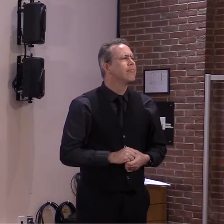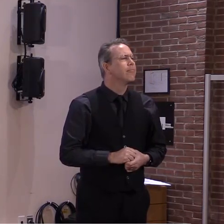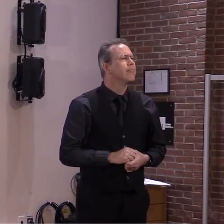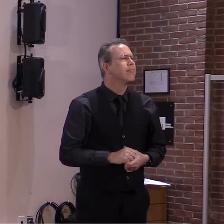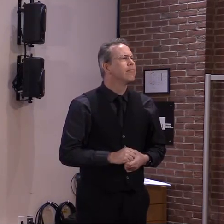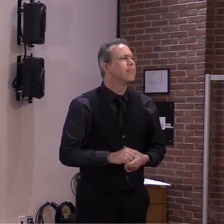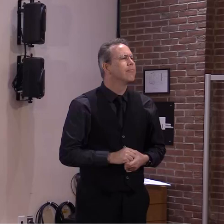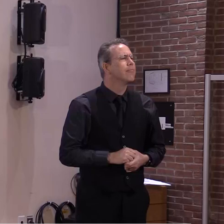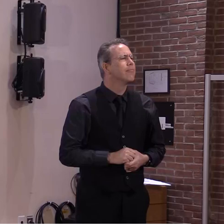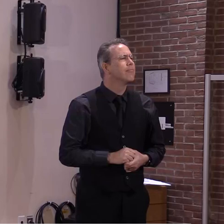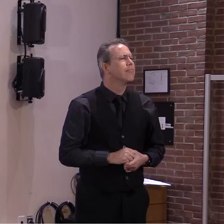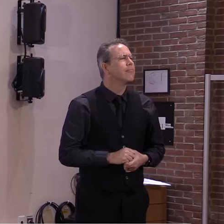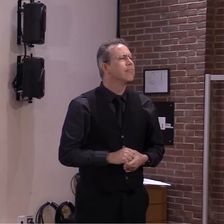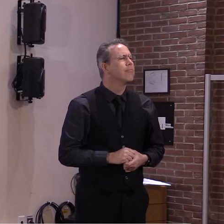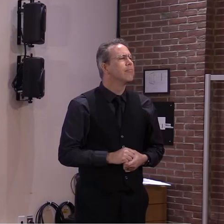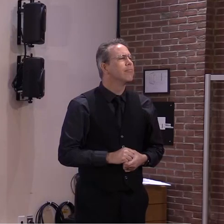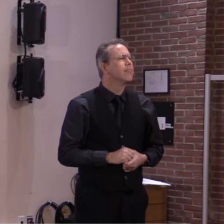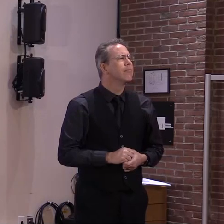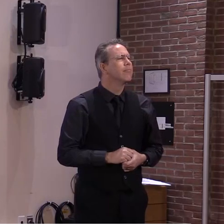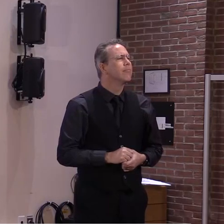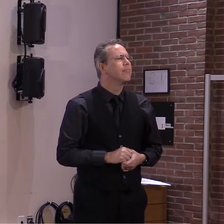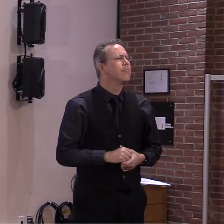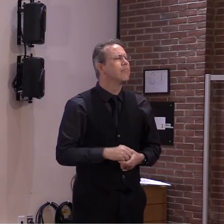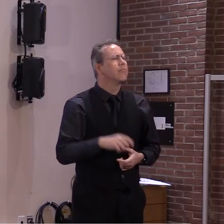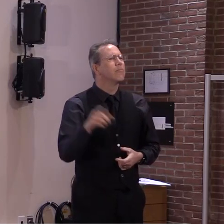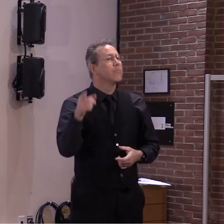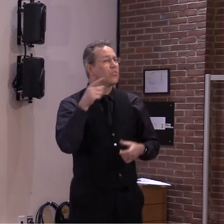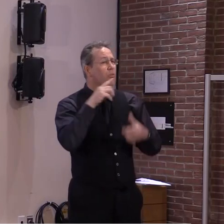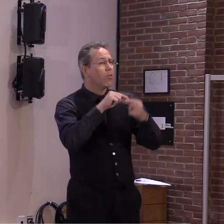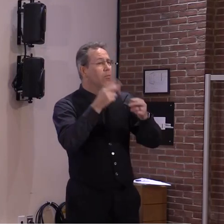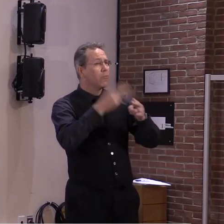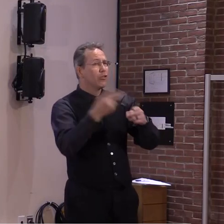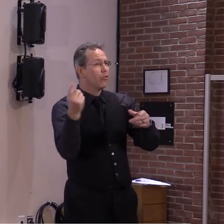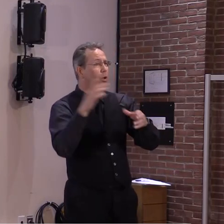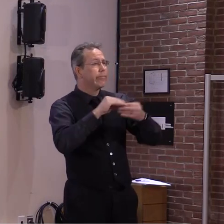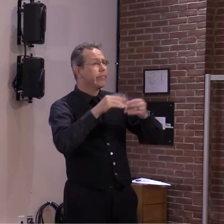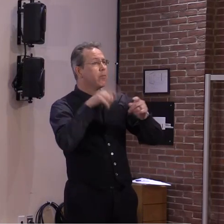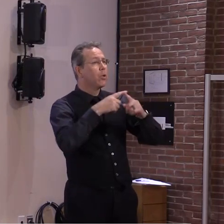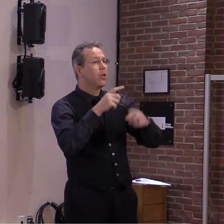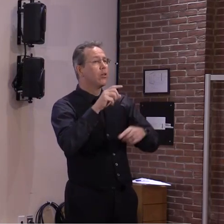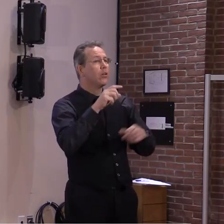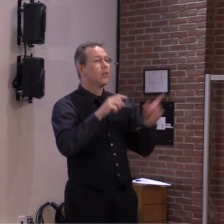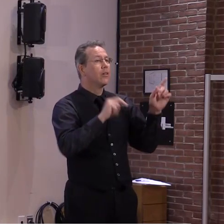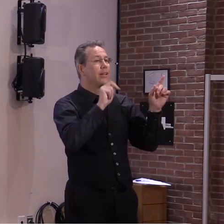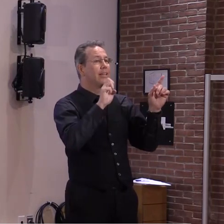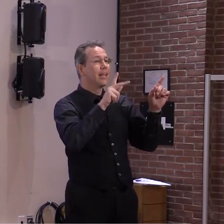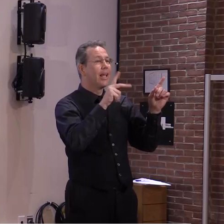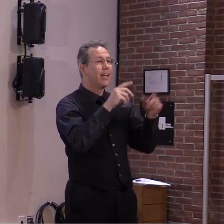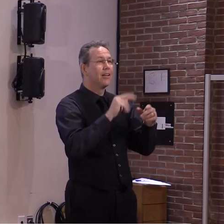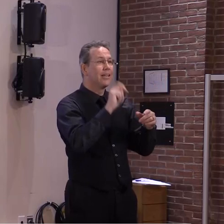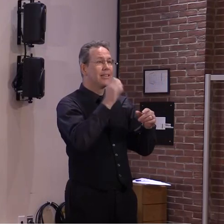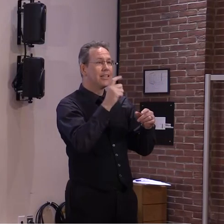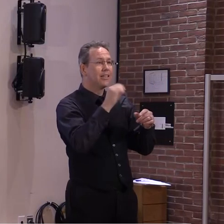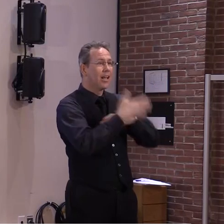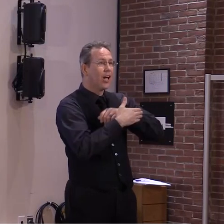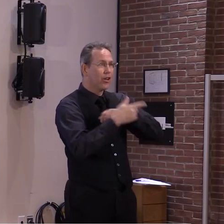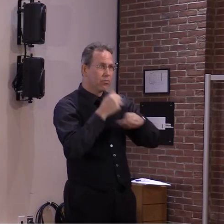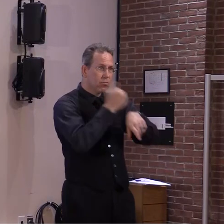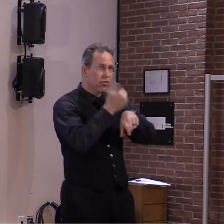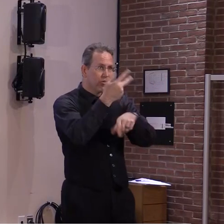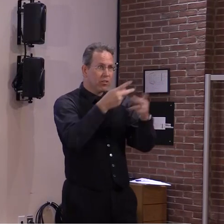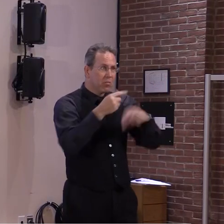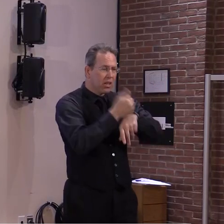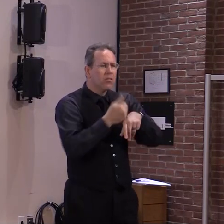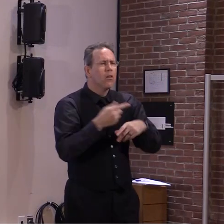I guess, total over those 2 days? Yeah, Andrew, I don't know the vaccine. We'll get back to you on the vaccine distribution on that. It's